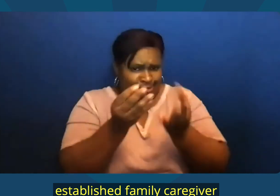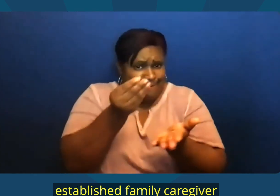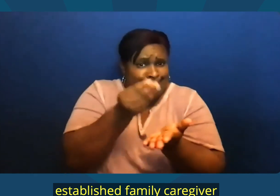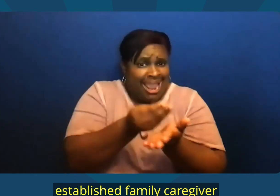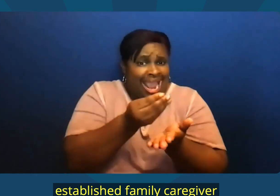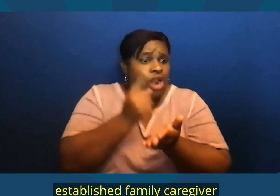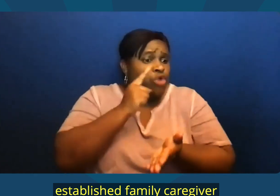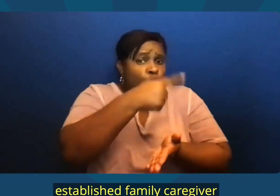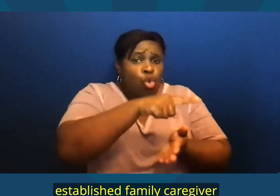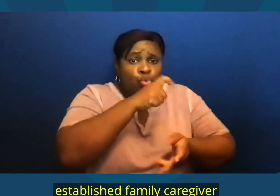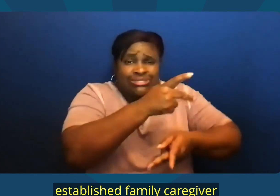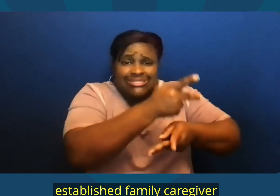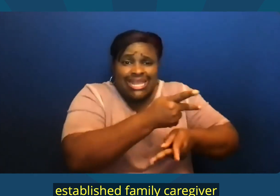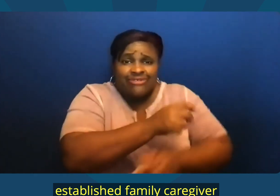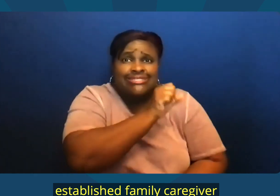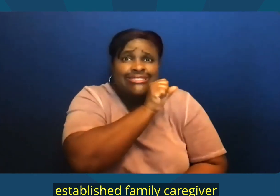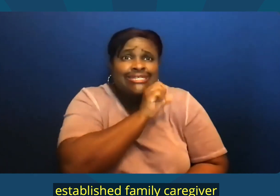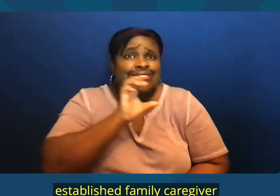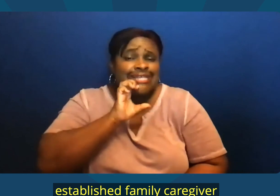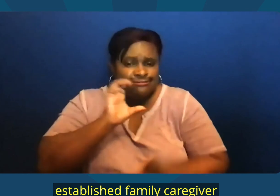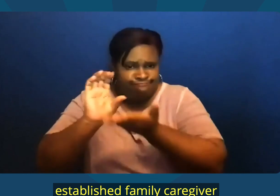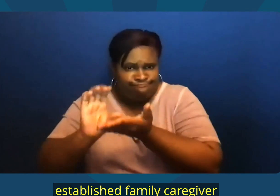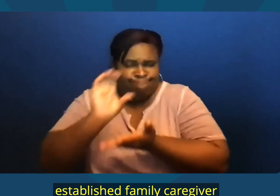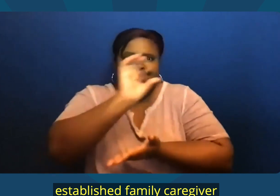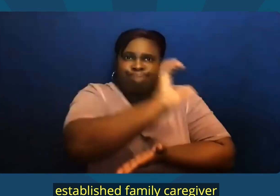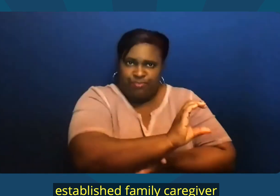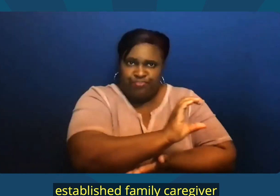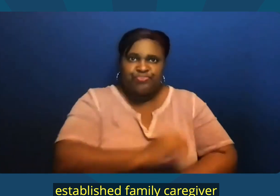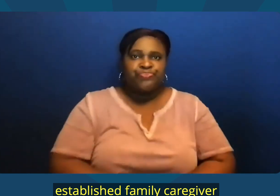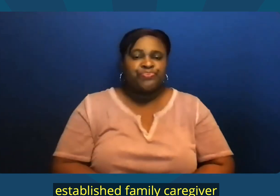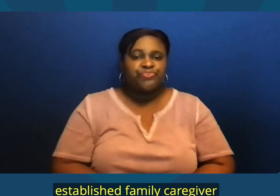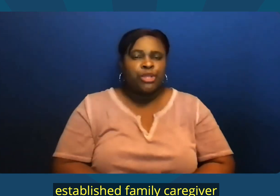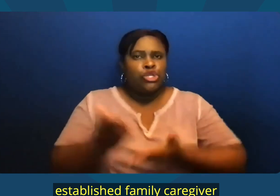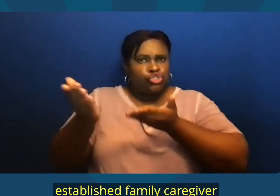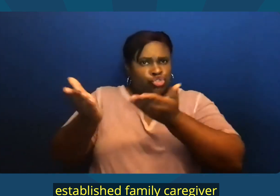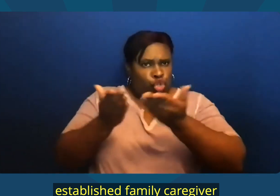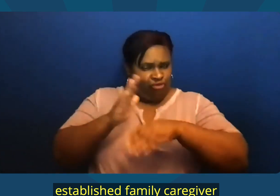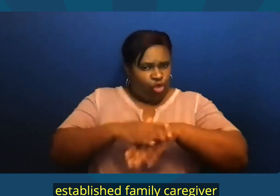established family caregiver grants that help seniors,